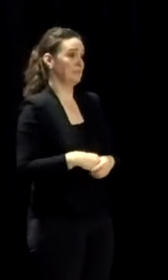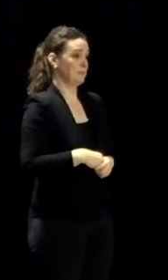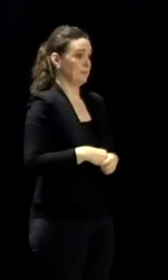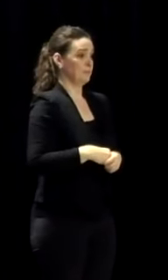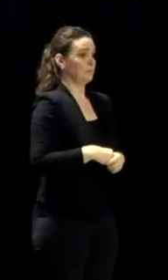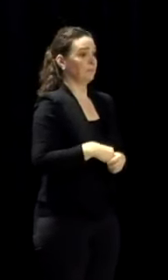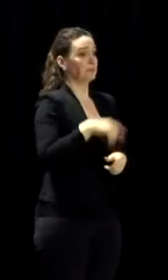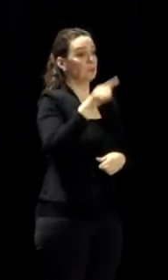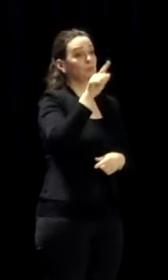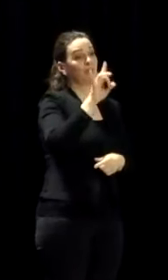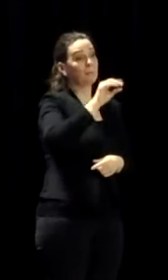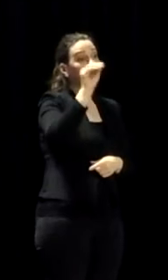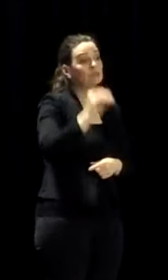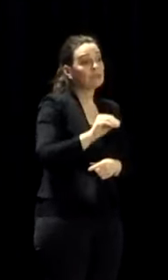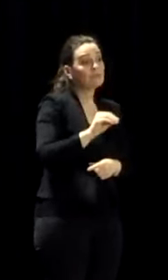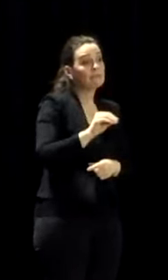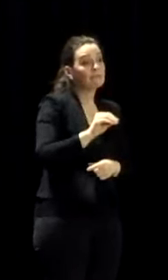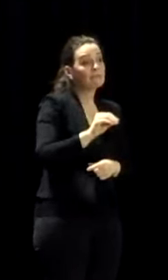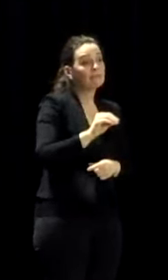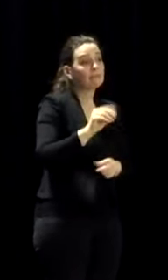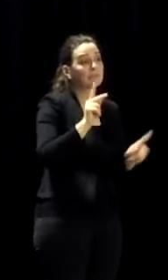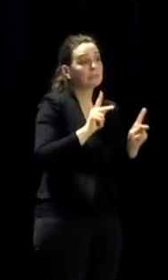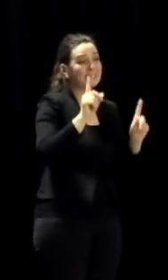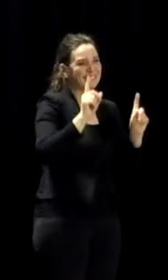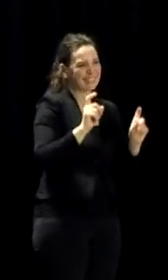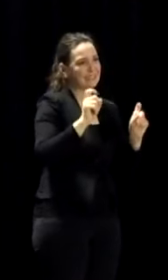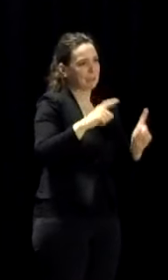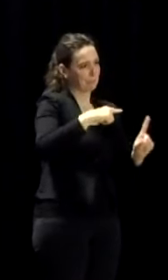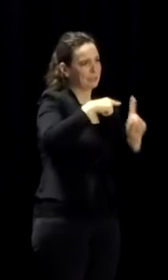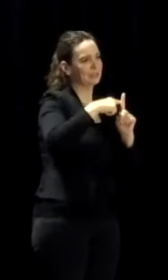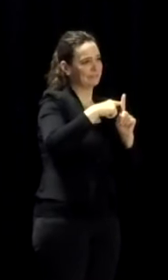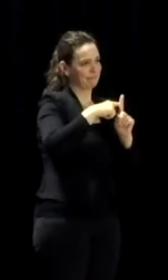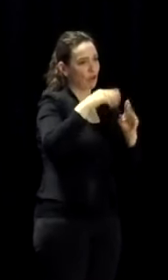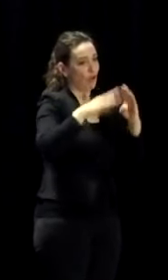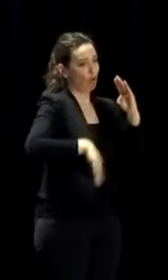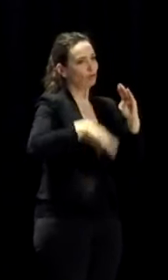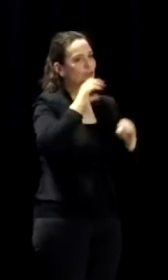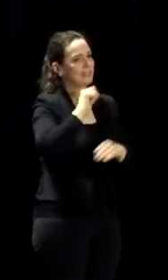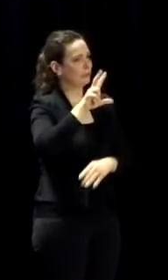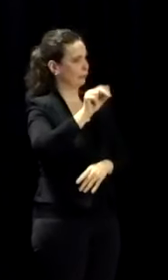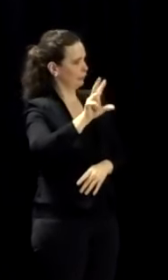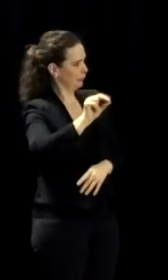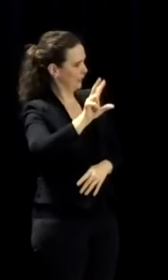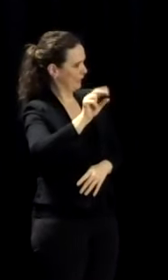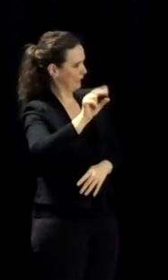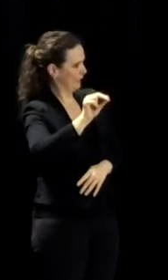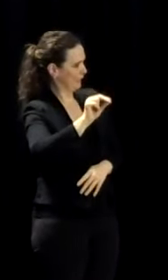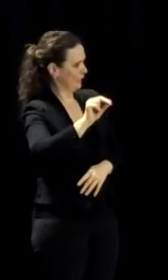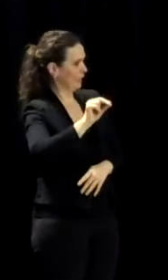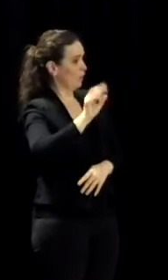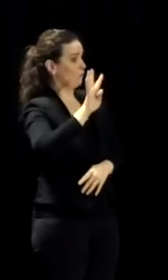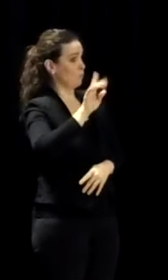28% of our residents that are tested positive are under 30. 41% of our residents are under